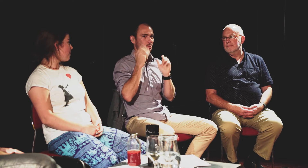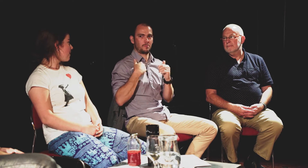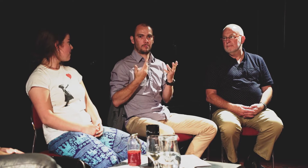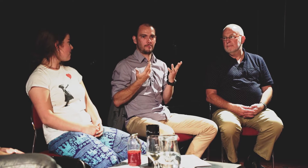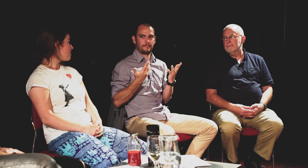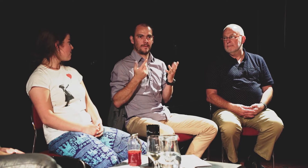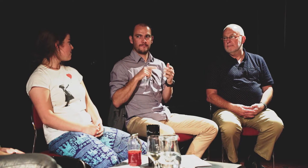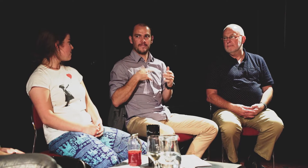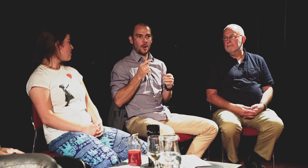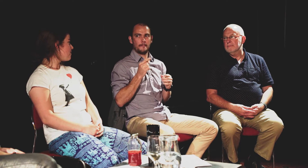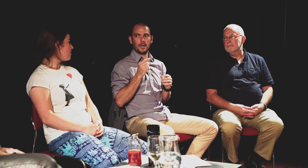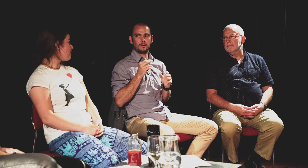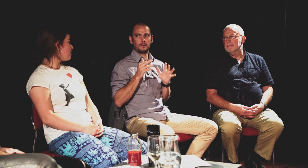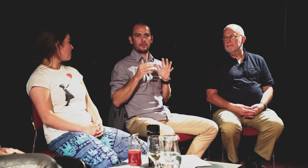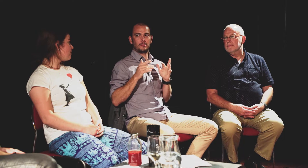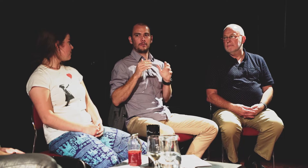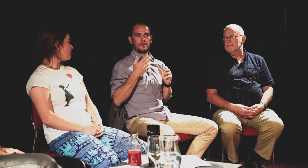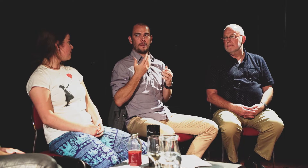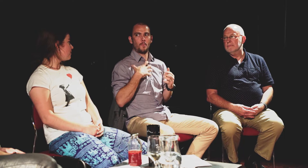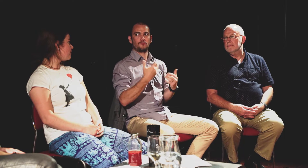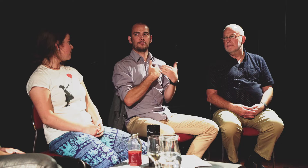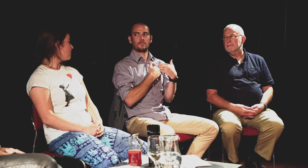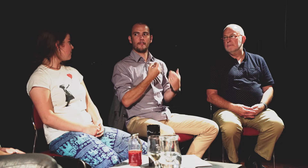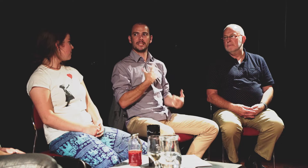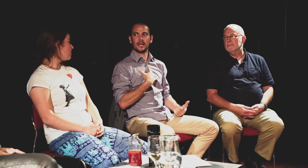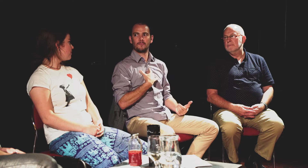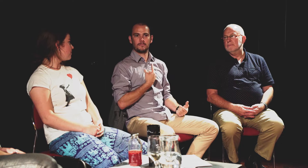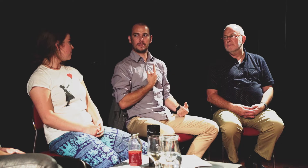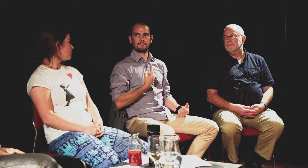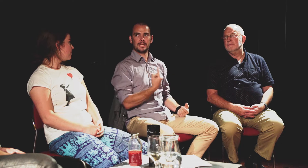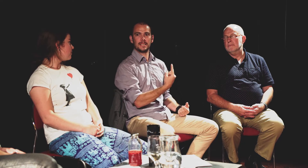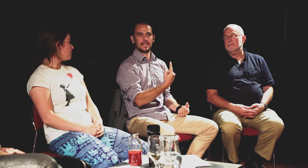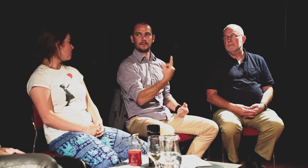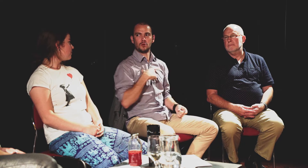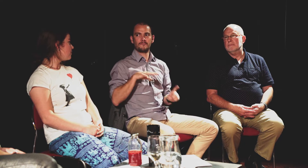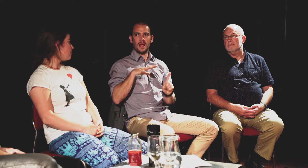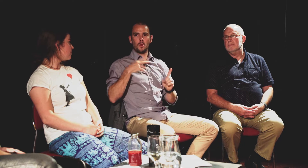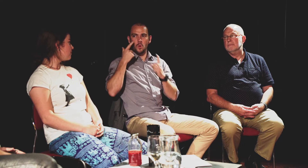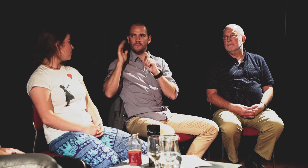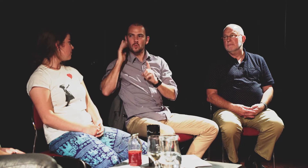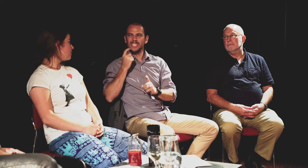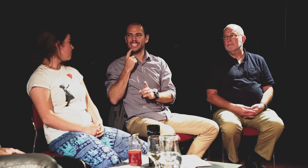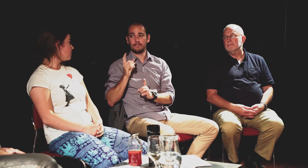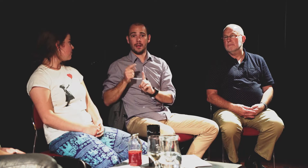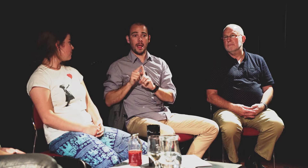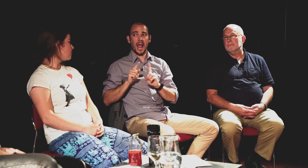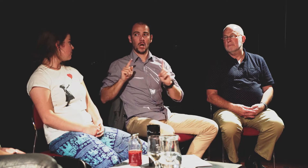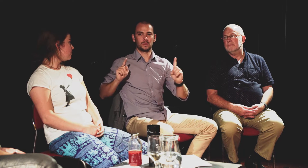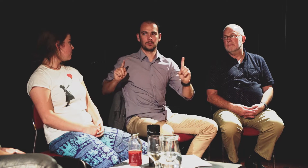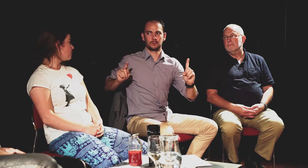at that time, I felt a little bit more responsible for myself. I'm out of the big wide world, and at school it's a bit